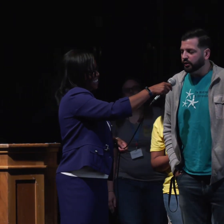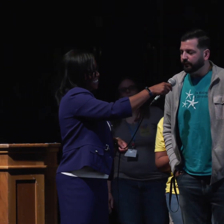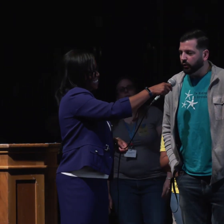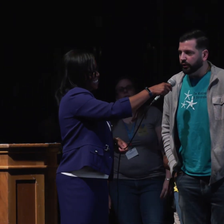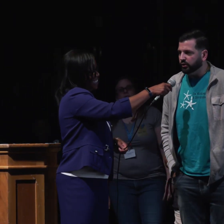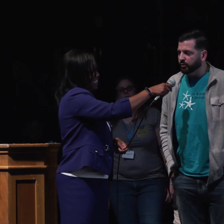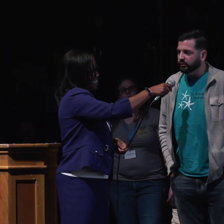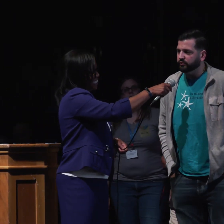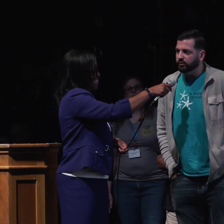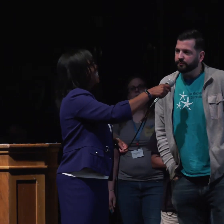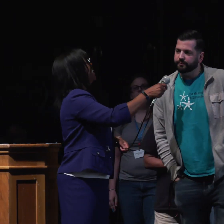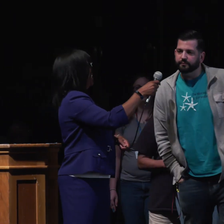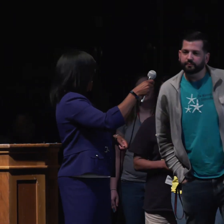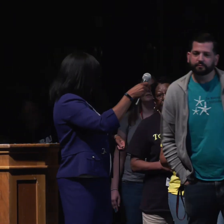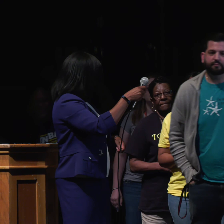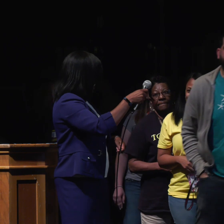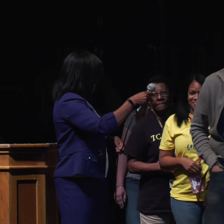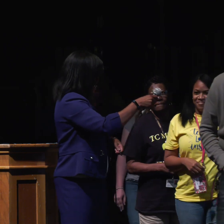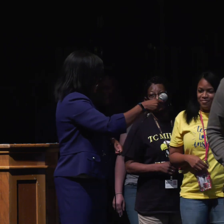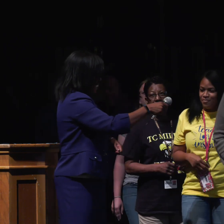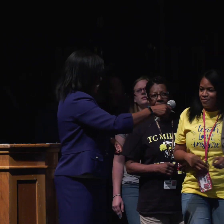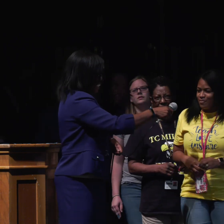Zach Guka, Fort Hill Community School.